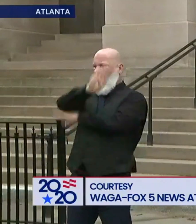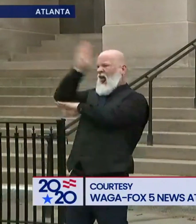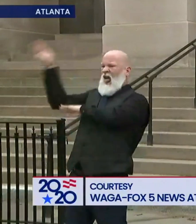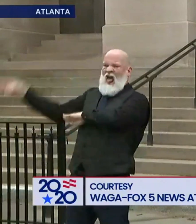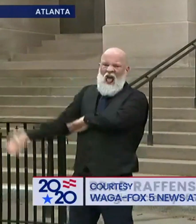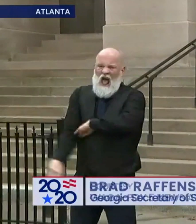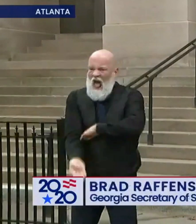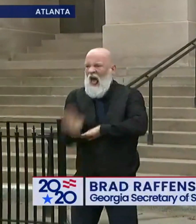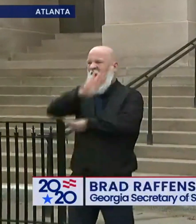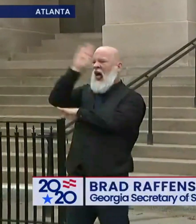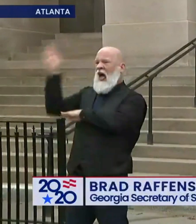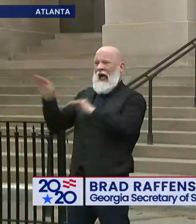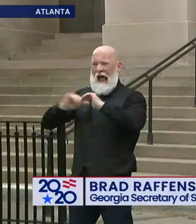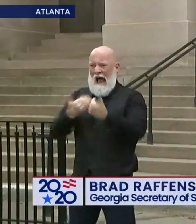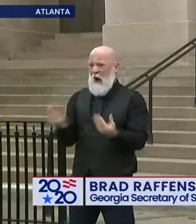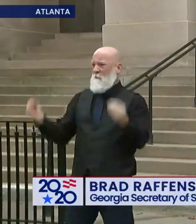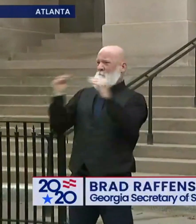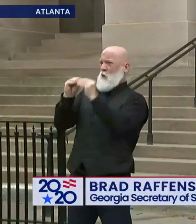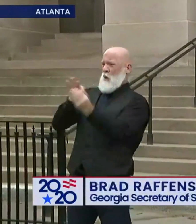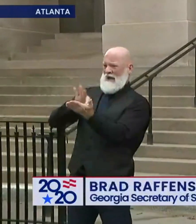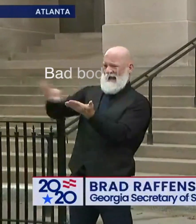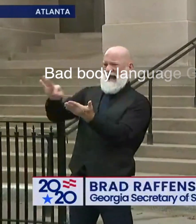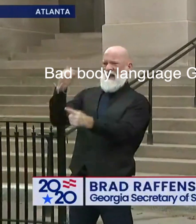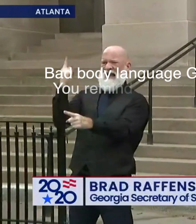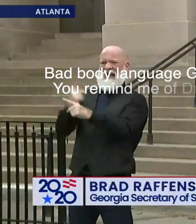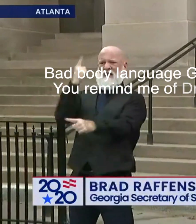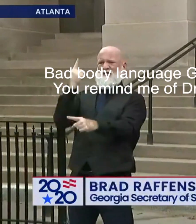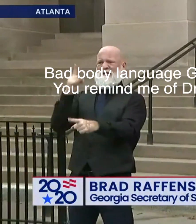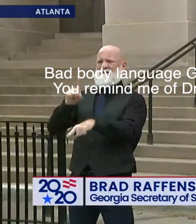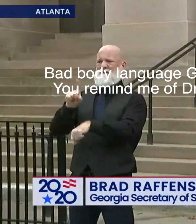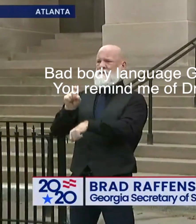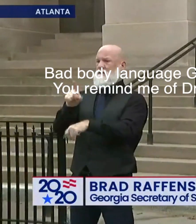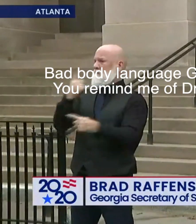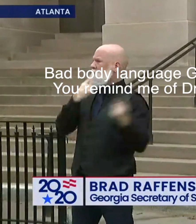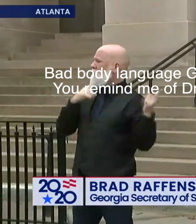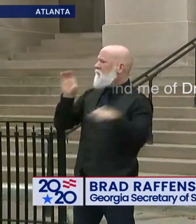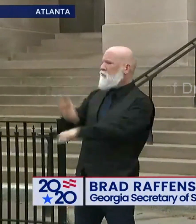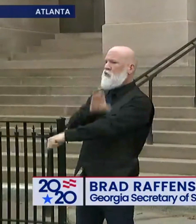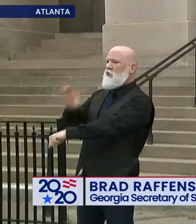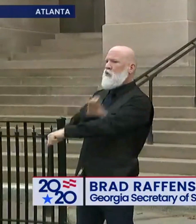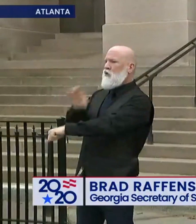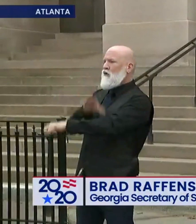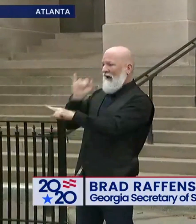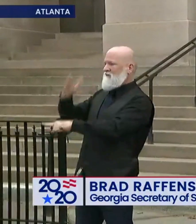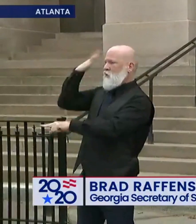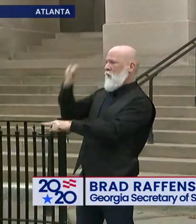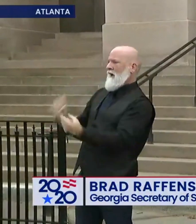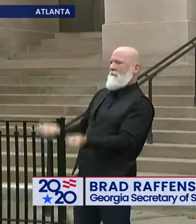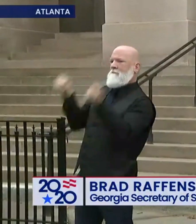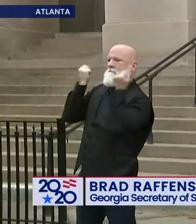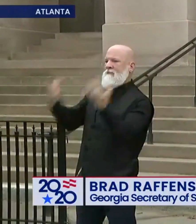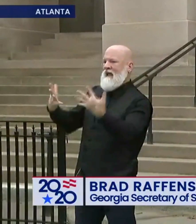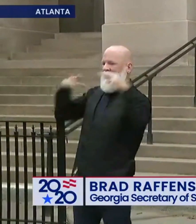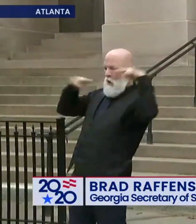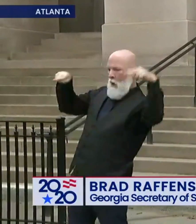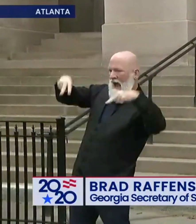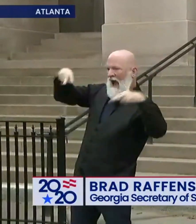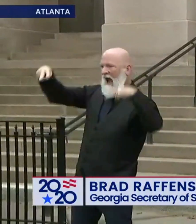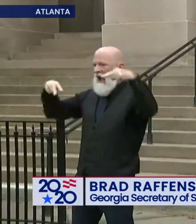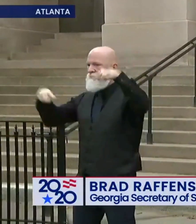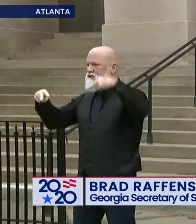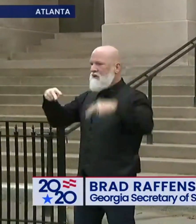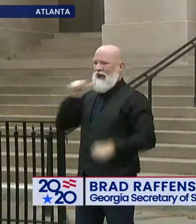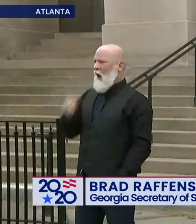there'll be plenty of eyeballs on them to verify that every vote is accurately counted. And that's the way the process works because of